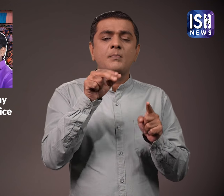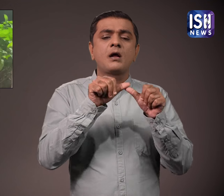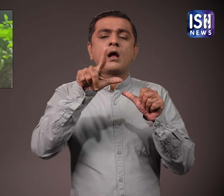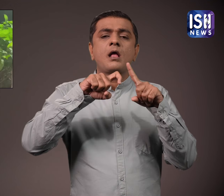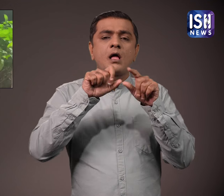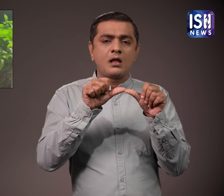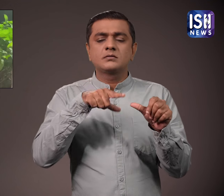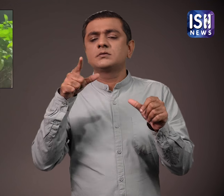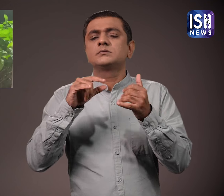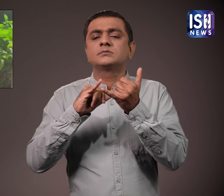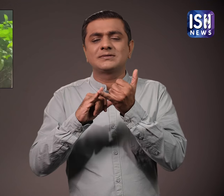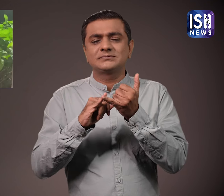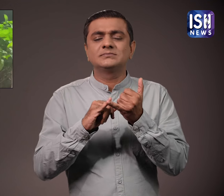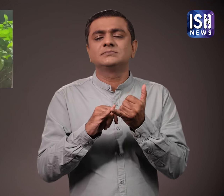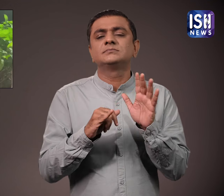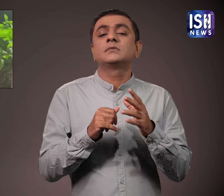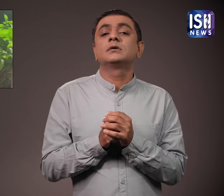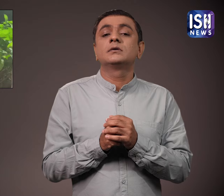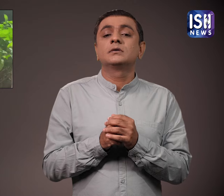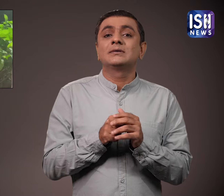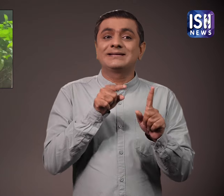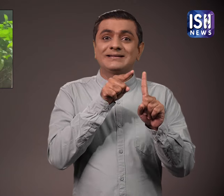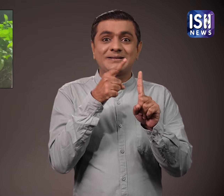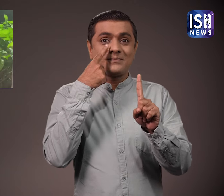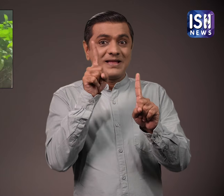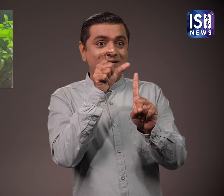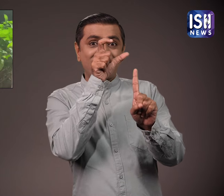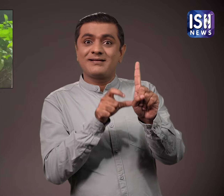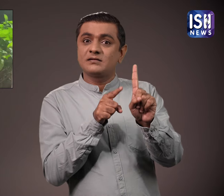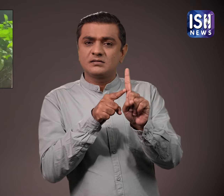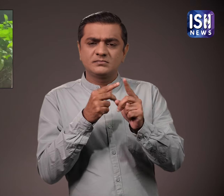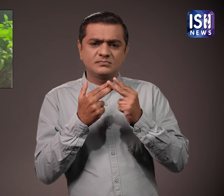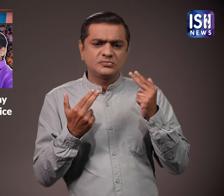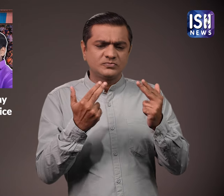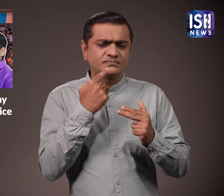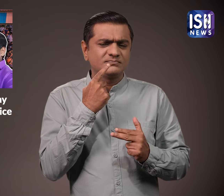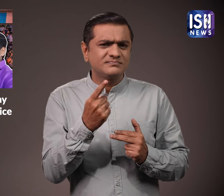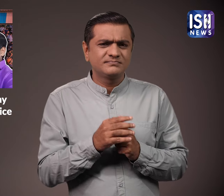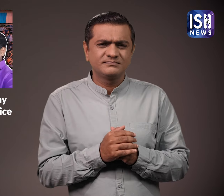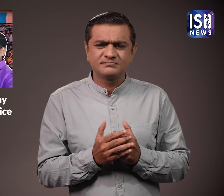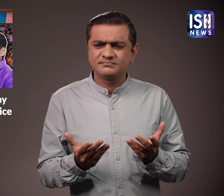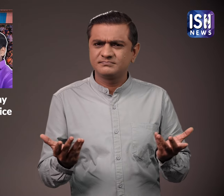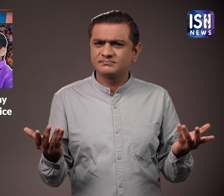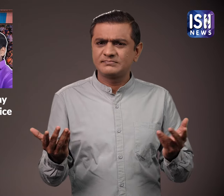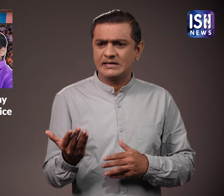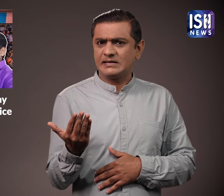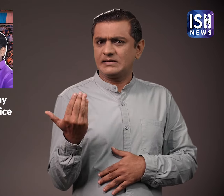His mother Alka Shinde said that on 23rd September,